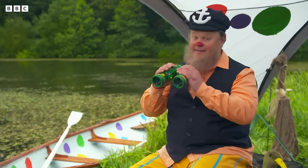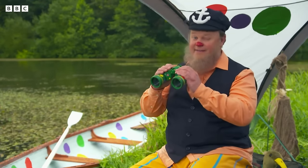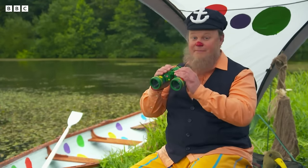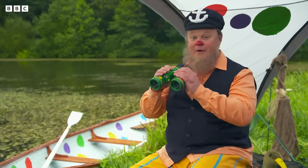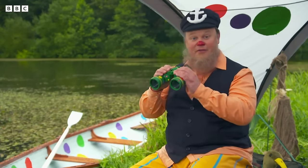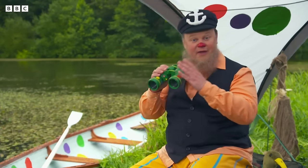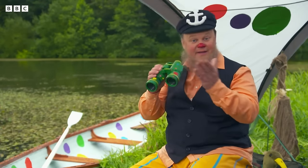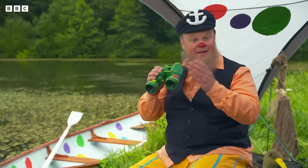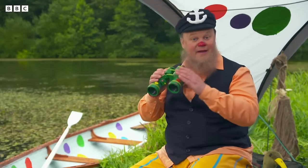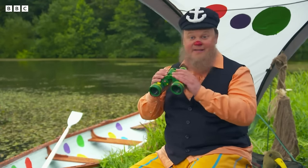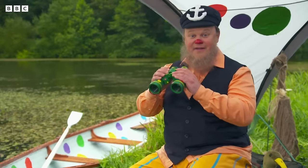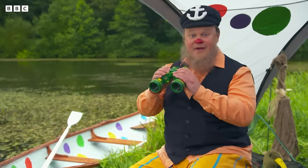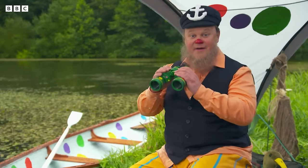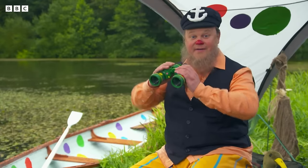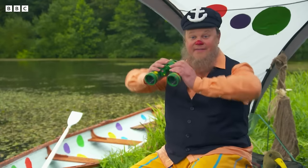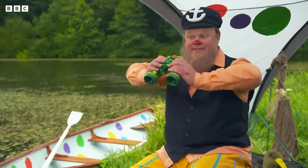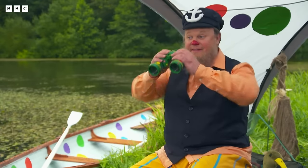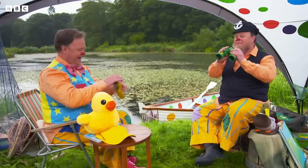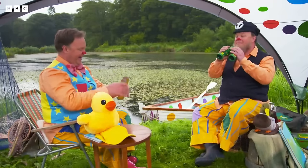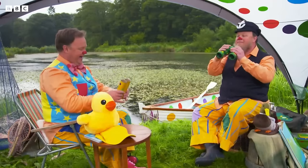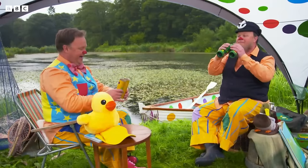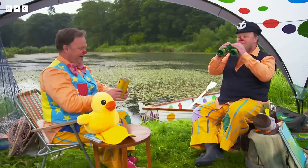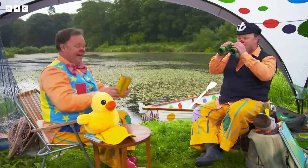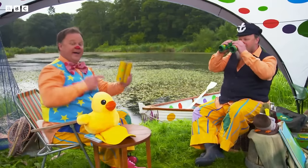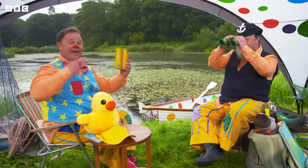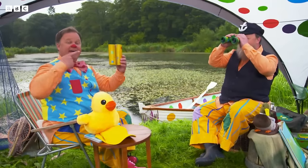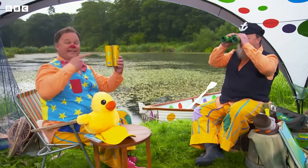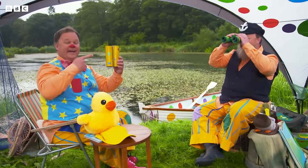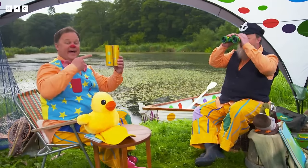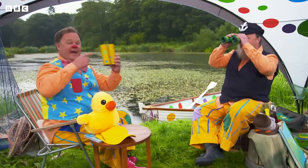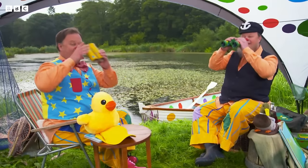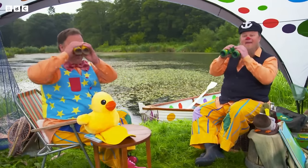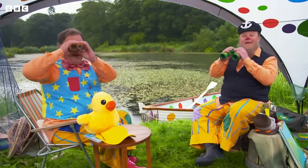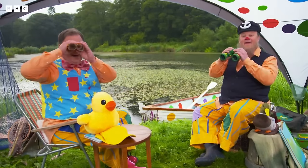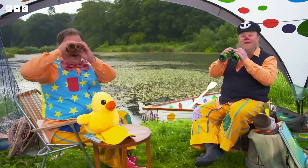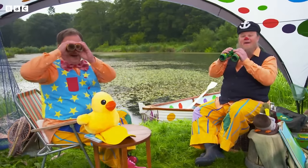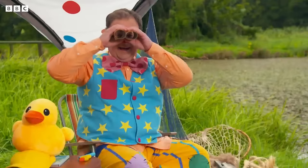to spot things like ducks. Ta-da!